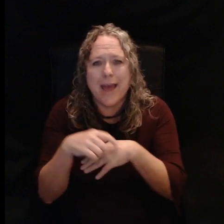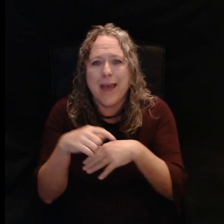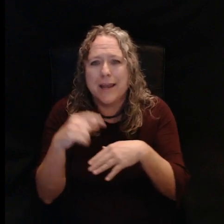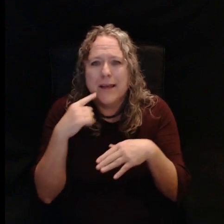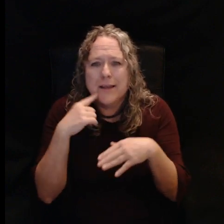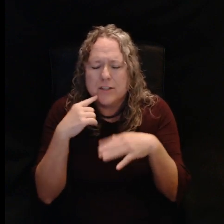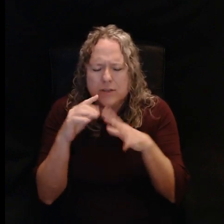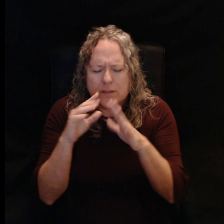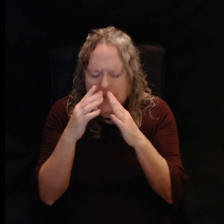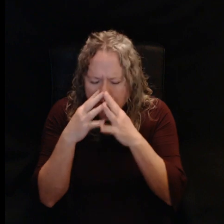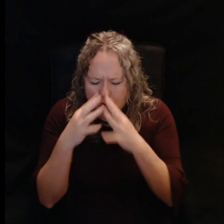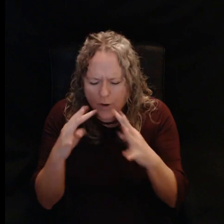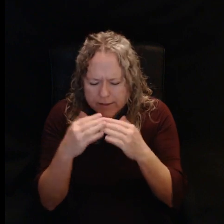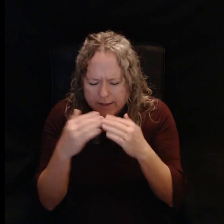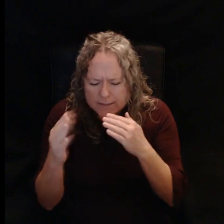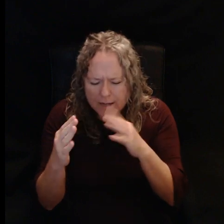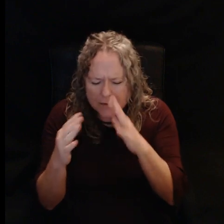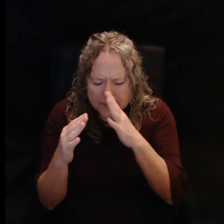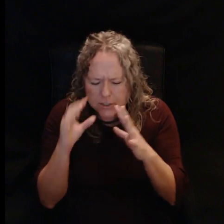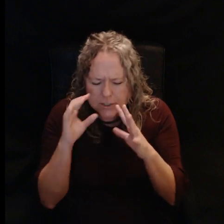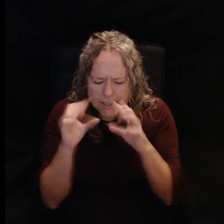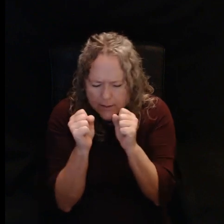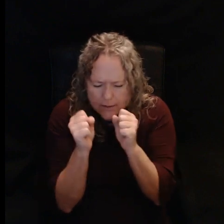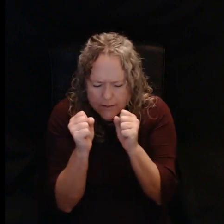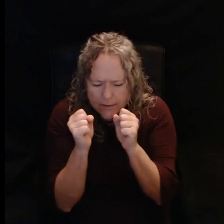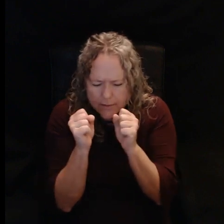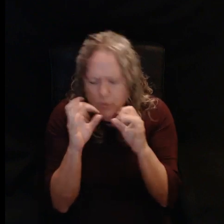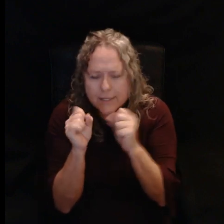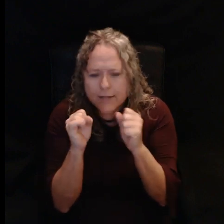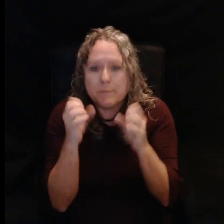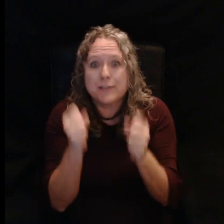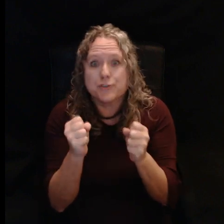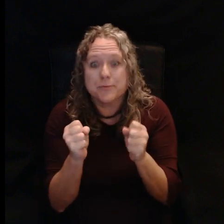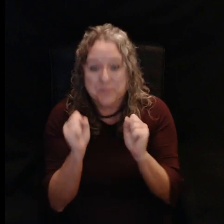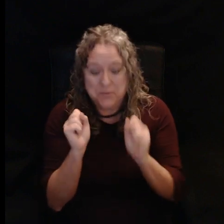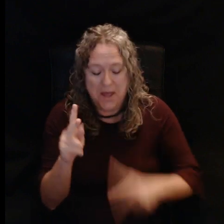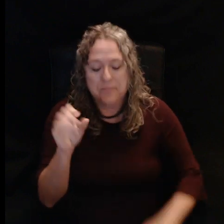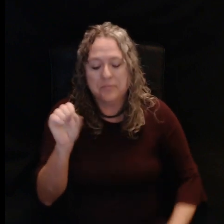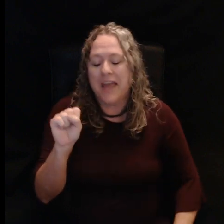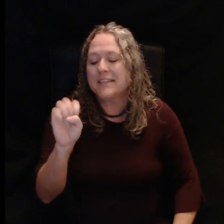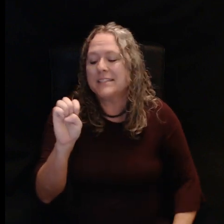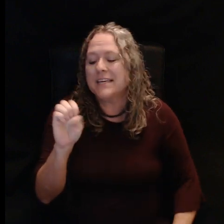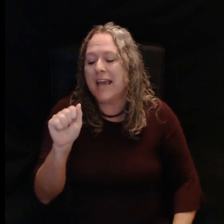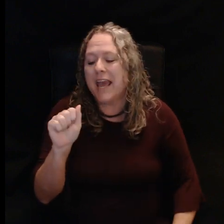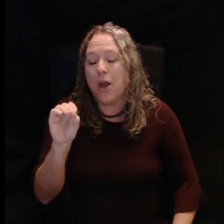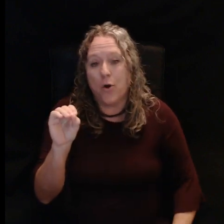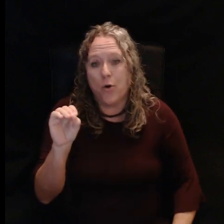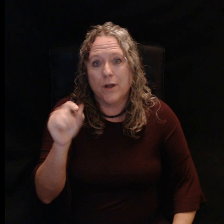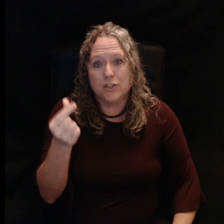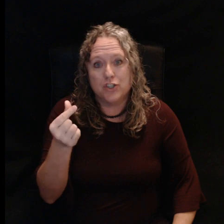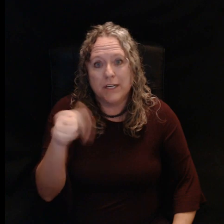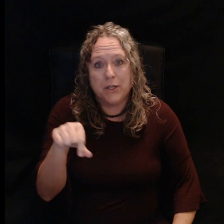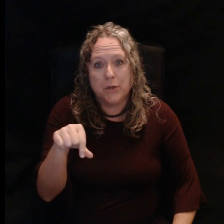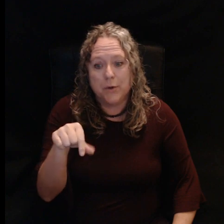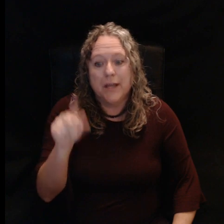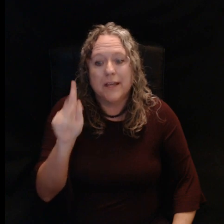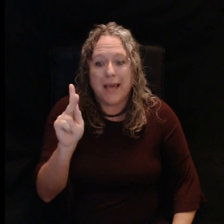and ignore everything else that comes and just get those letters mastered. Okay? S, E, A, O, G, Q, K,